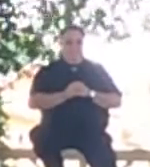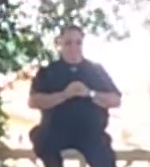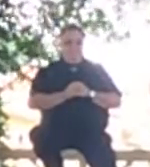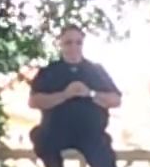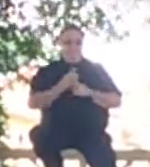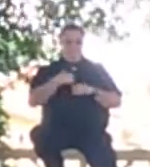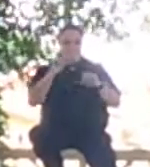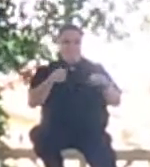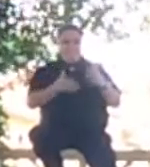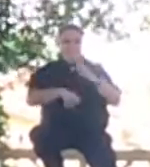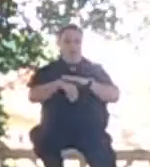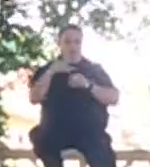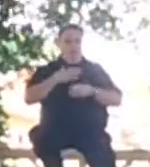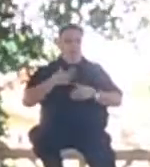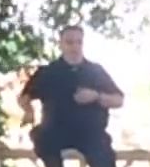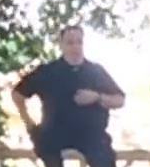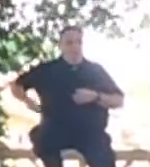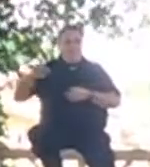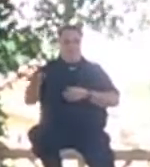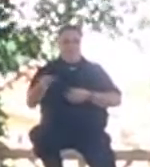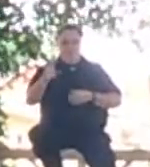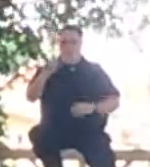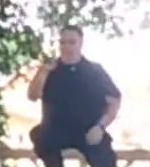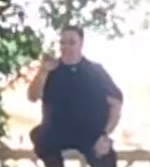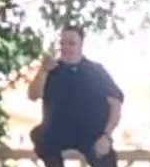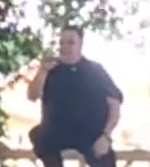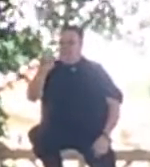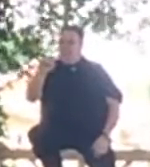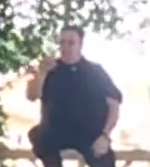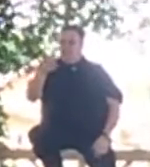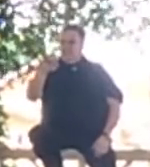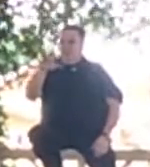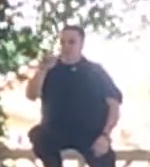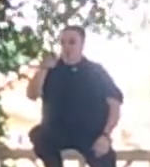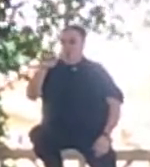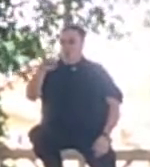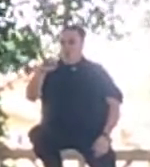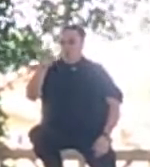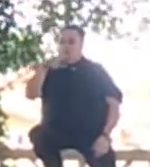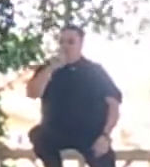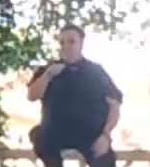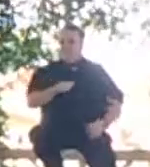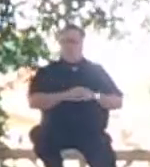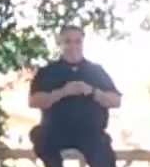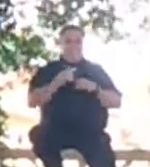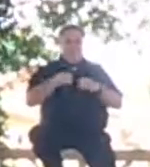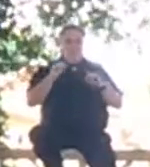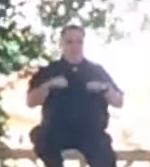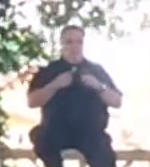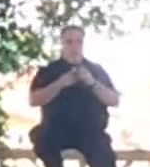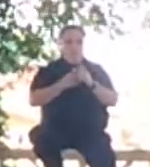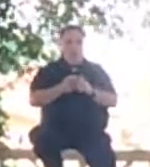I can take out my wallet. Amadeo Diallo cannot. I can